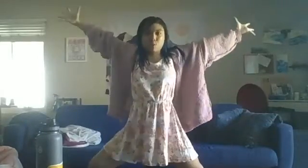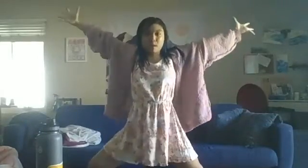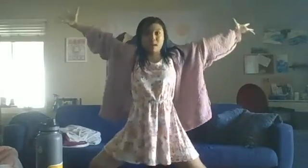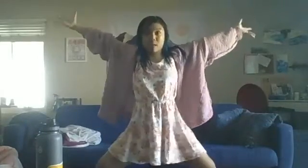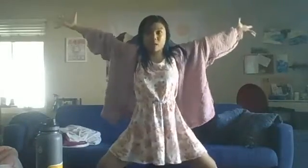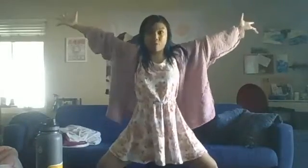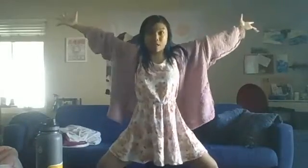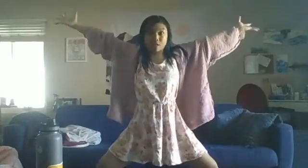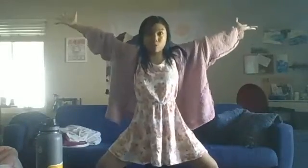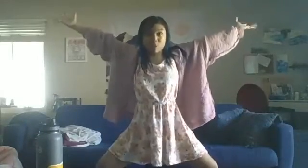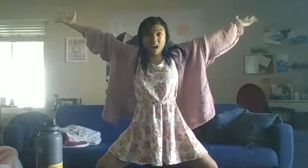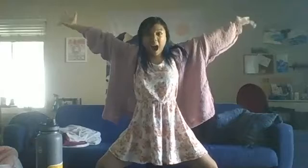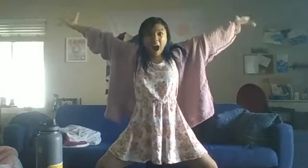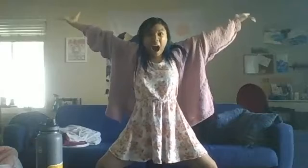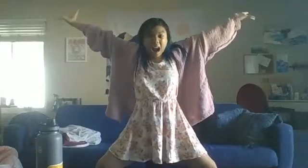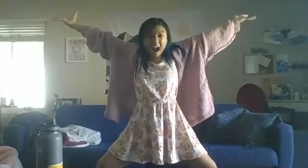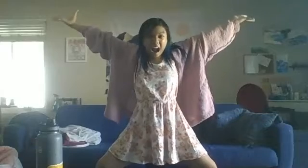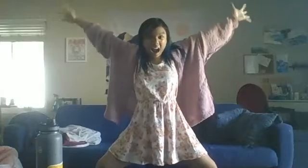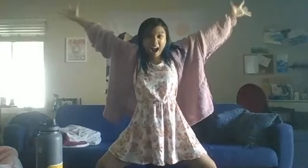big and make your face so big.